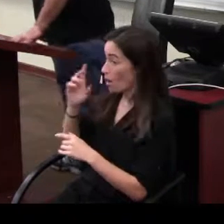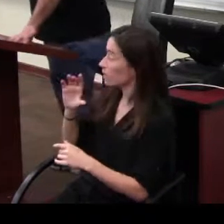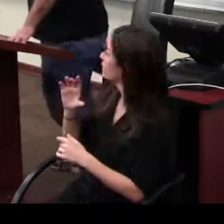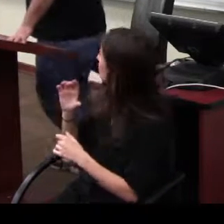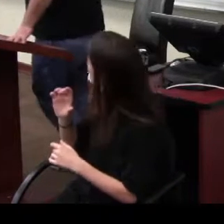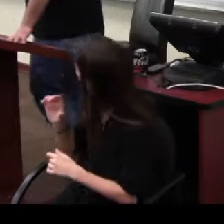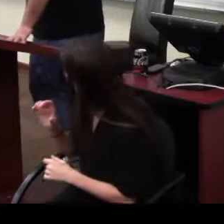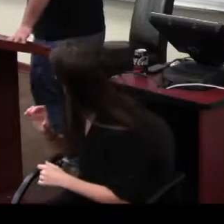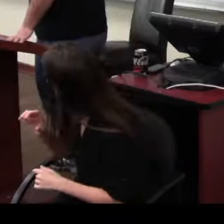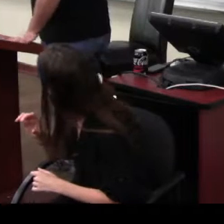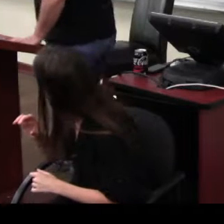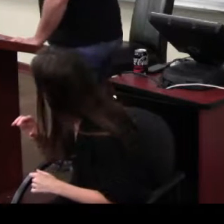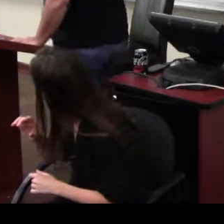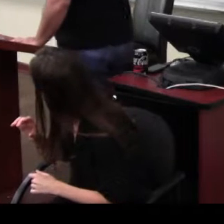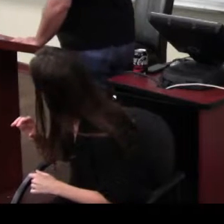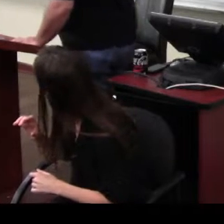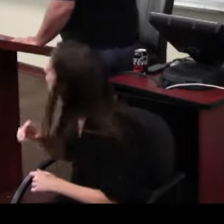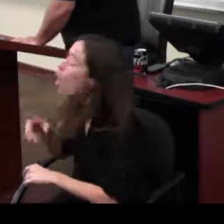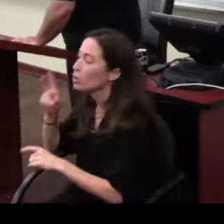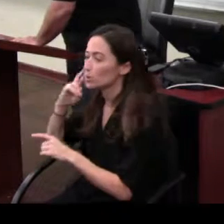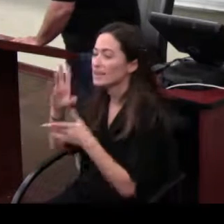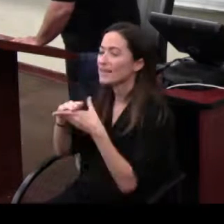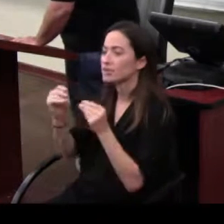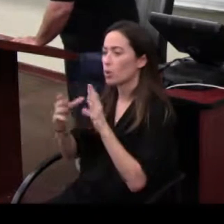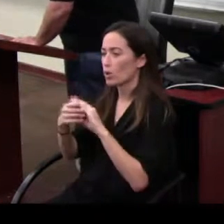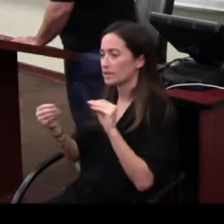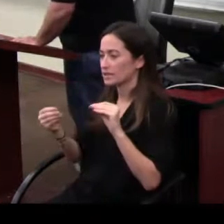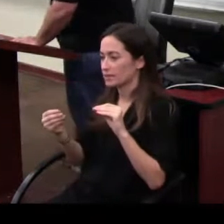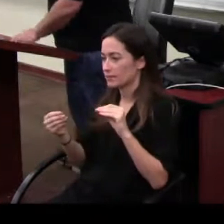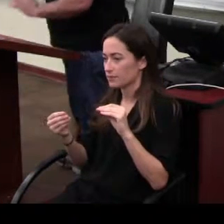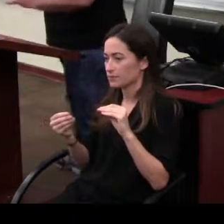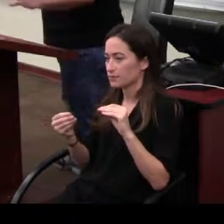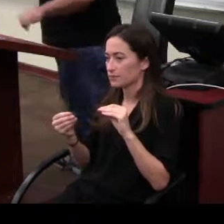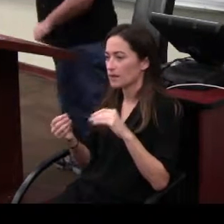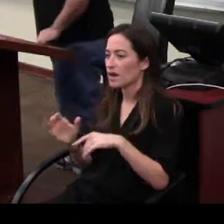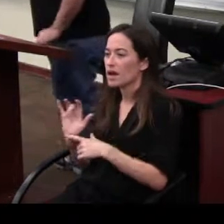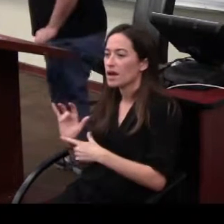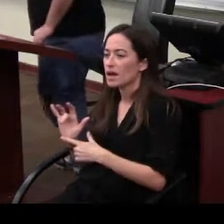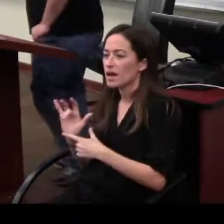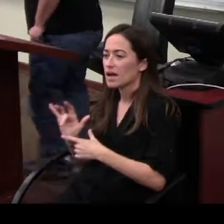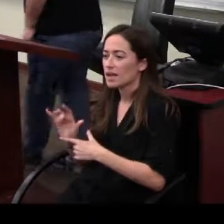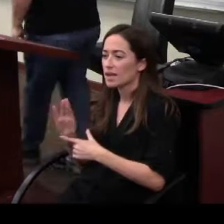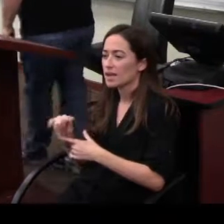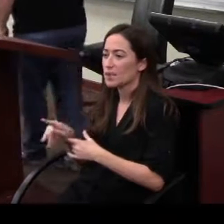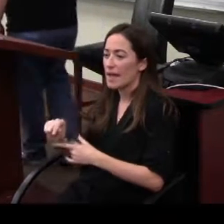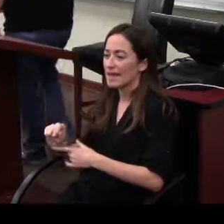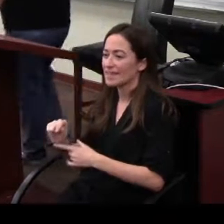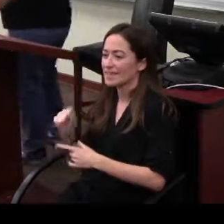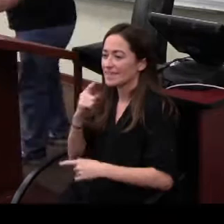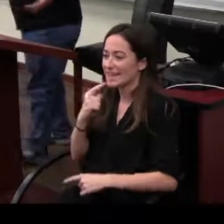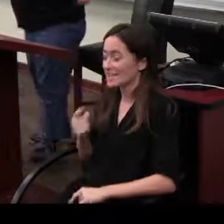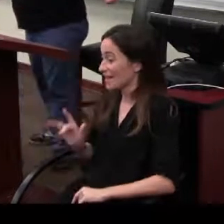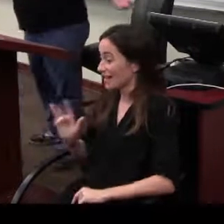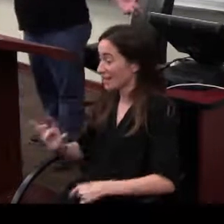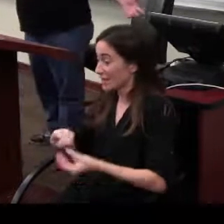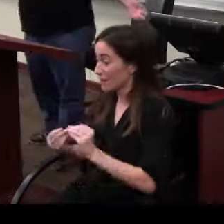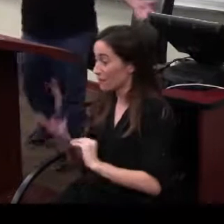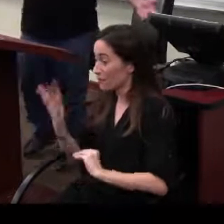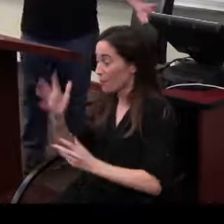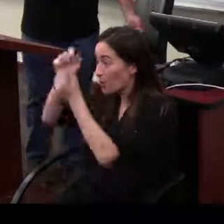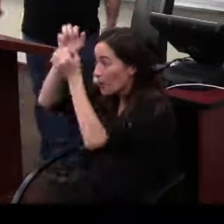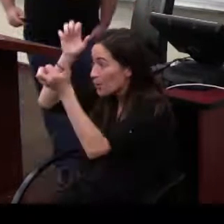and you know. The one that kills me is this one. 5 things you need to know about clickbait. Number 4 will blow your mind, right?